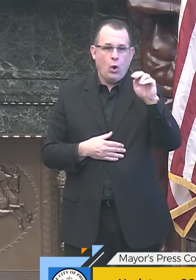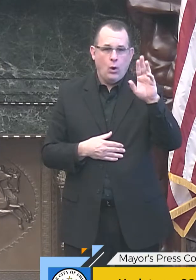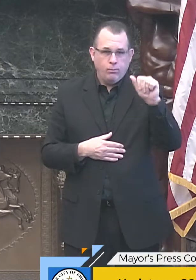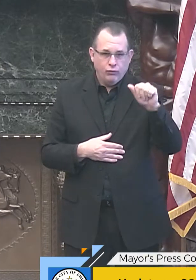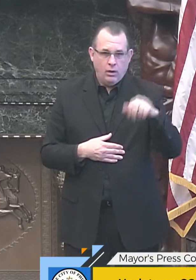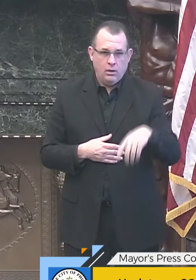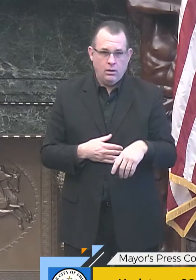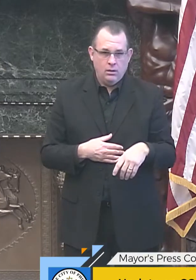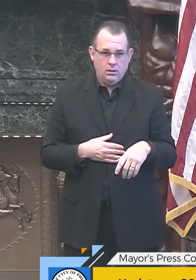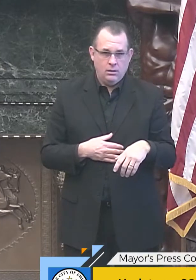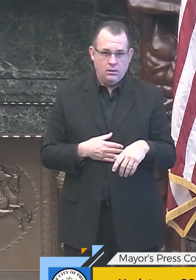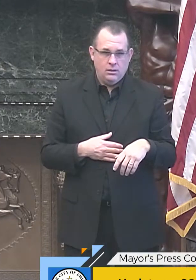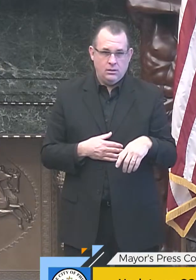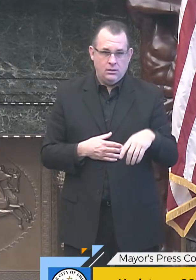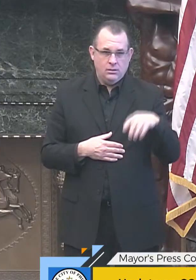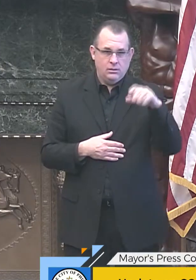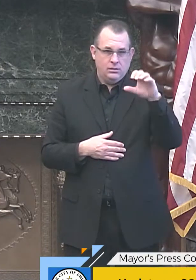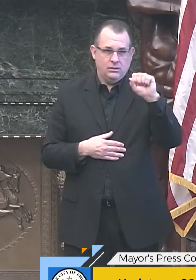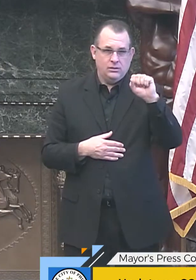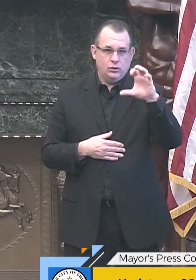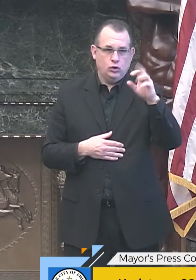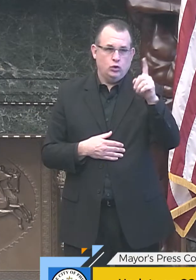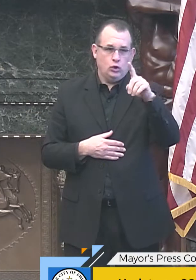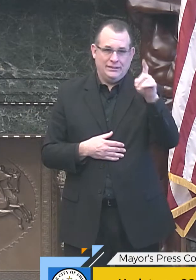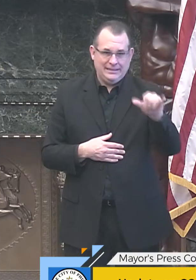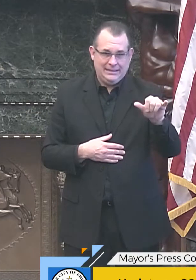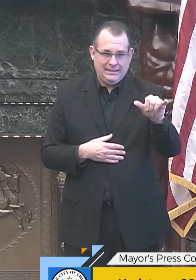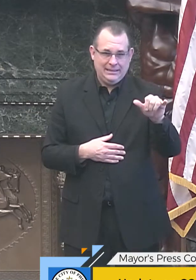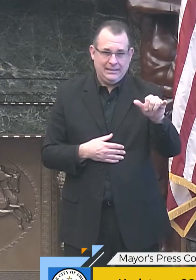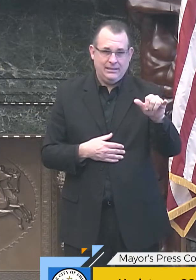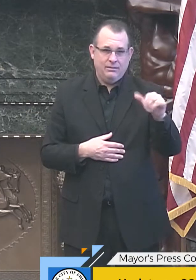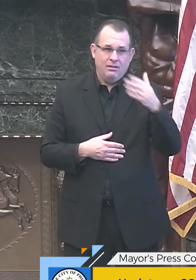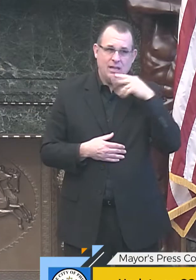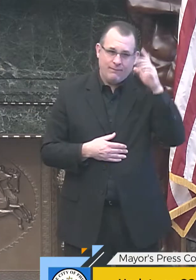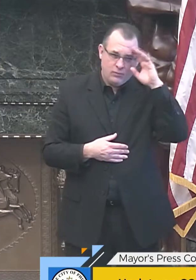for distributing these needed funds so quickly and equitably.